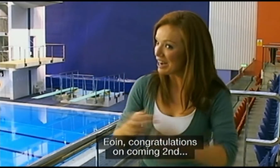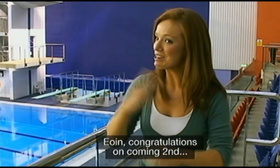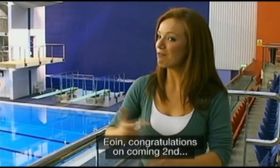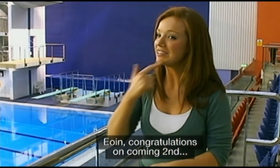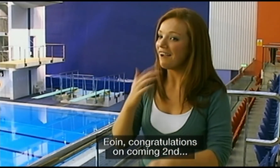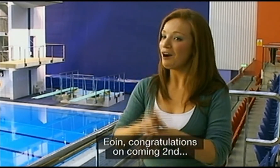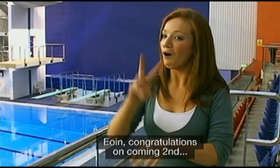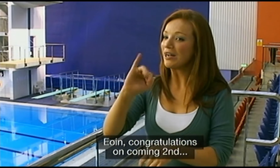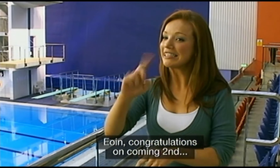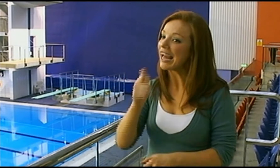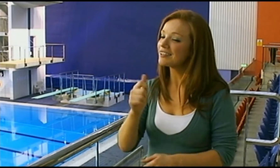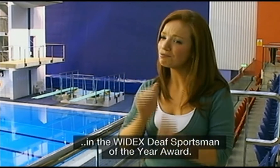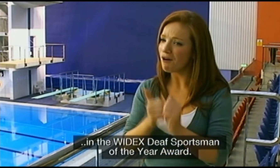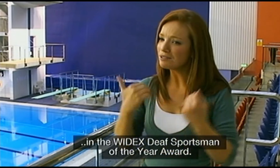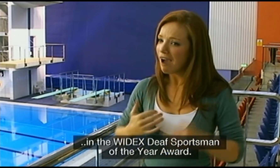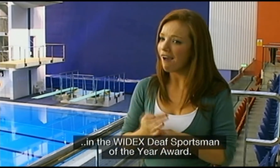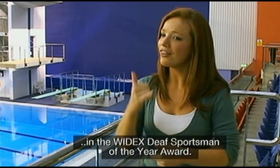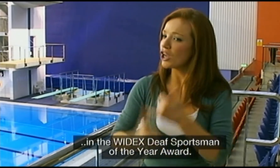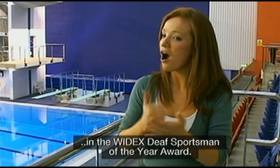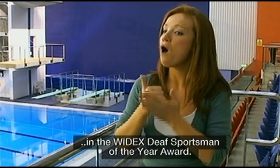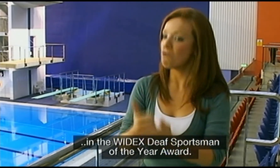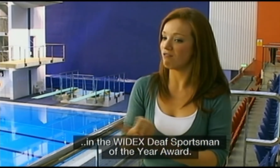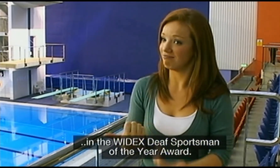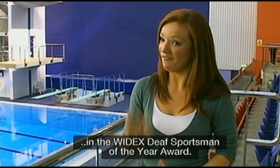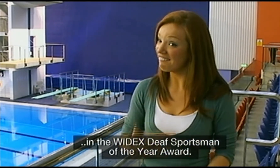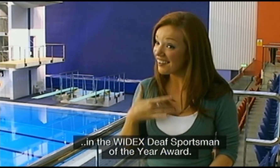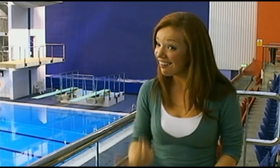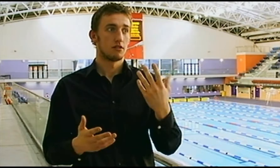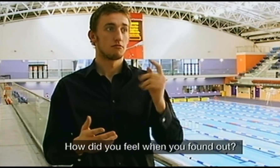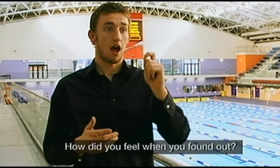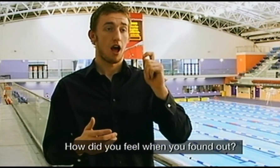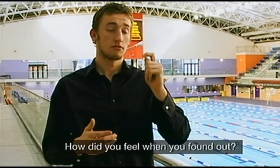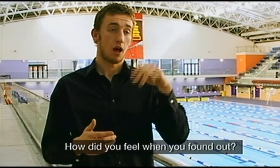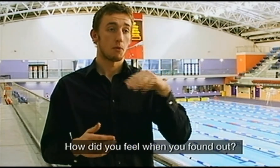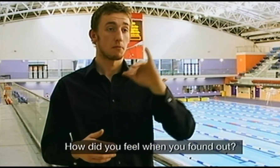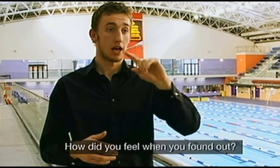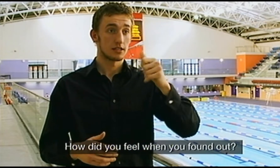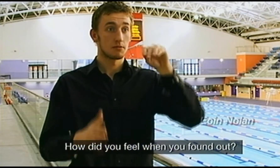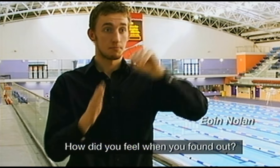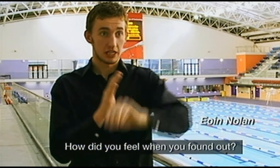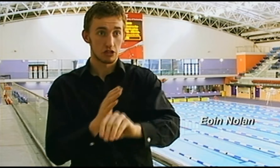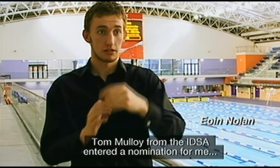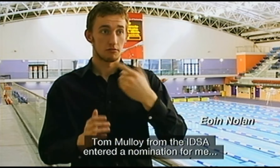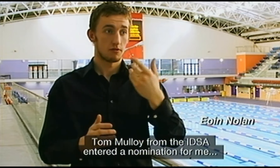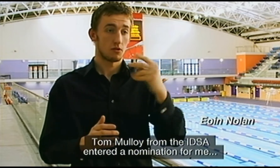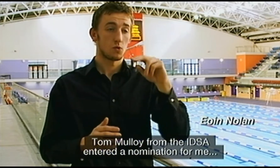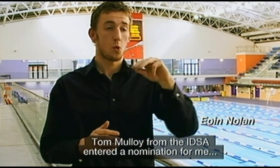Owen, congratulations on coming second in the Sportsman of the Year award. How did you feel when you found out? Tom Malloy from the IDSA